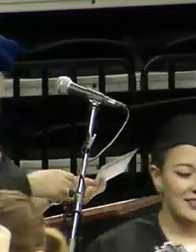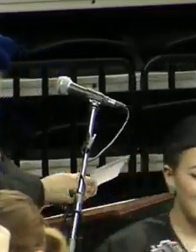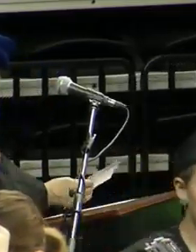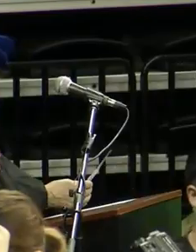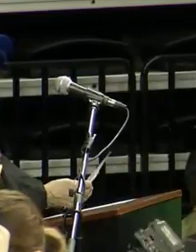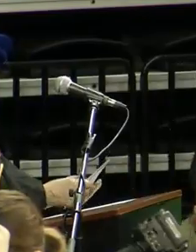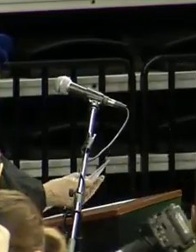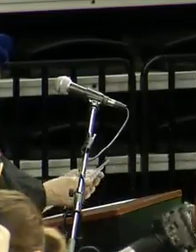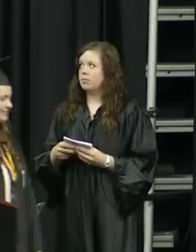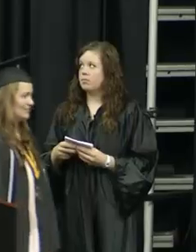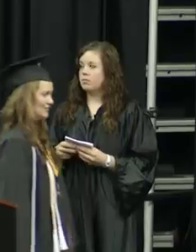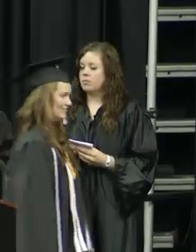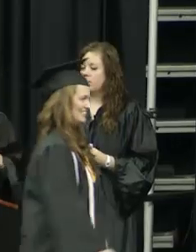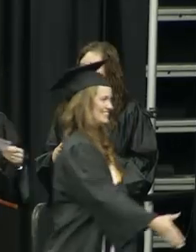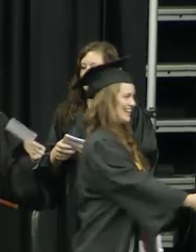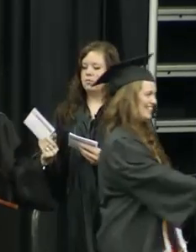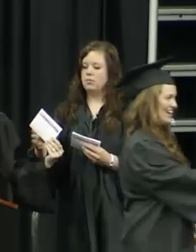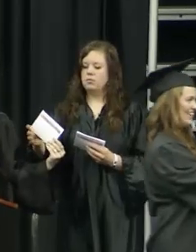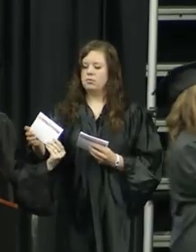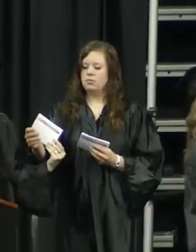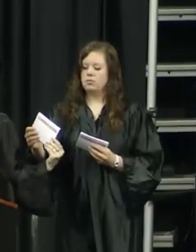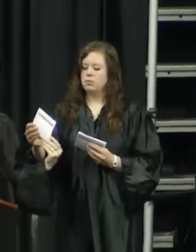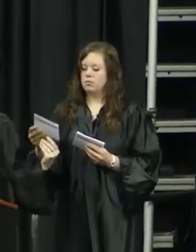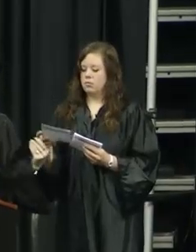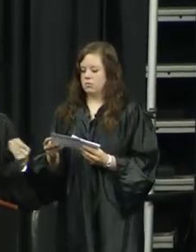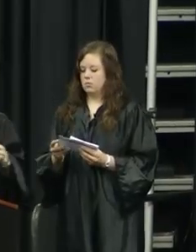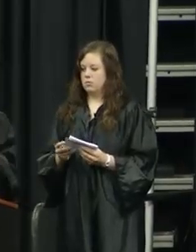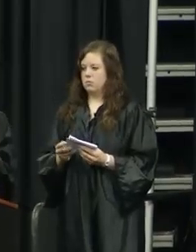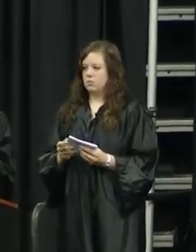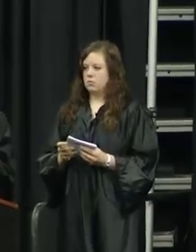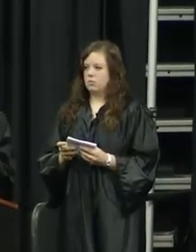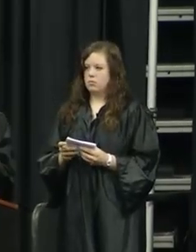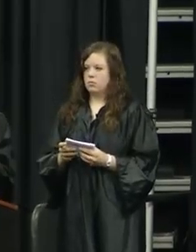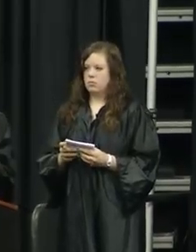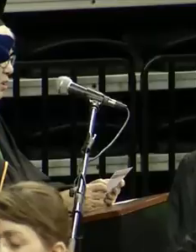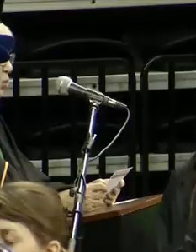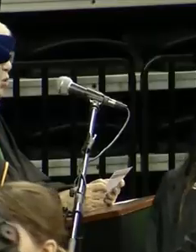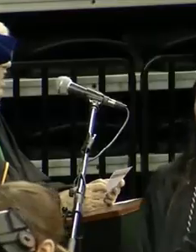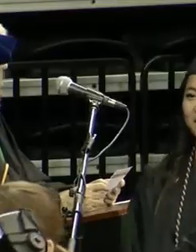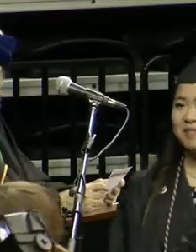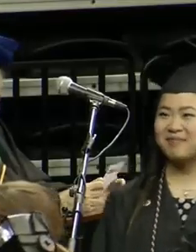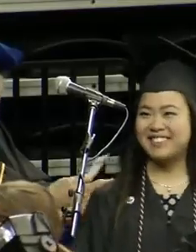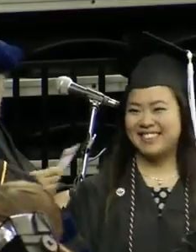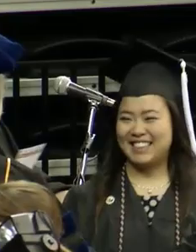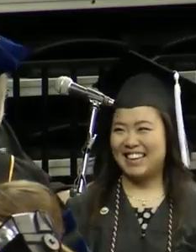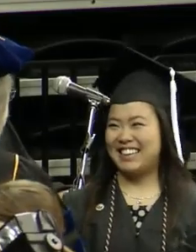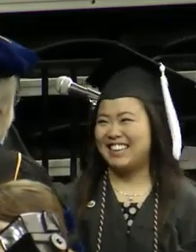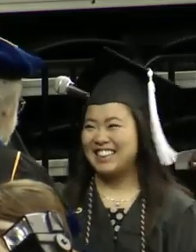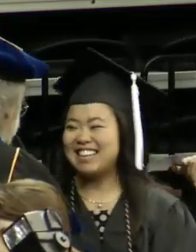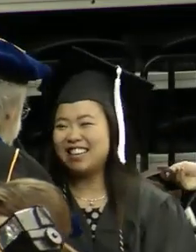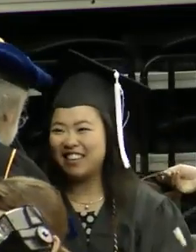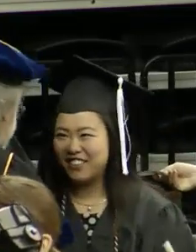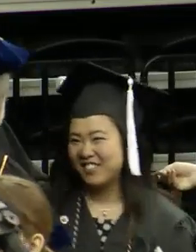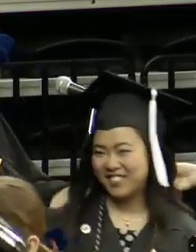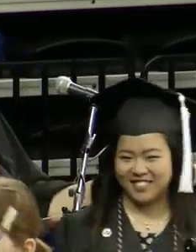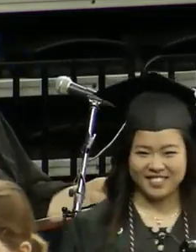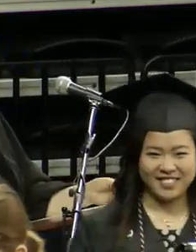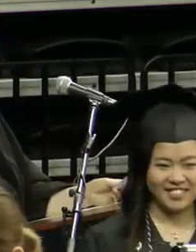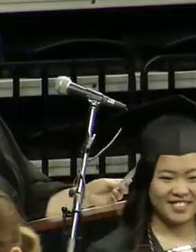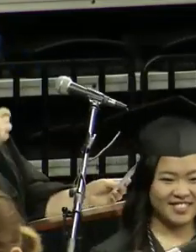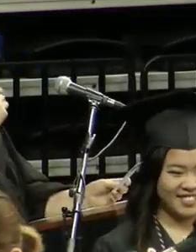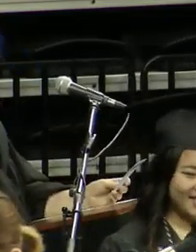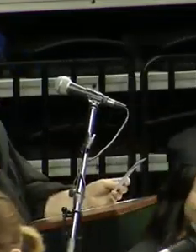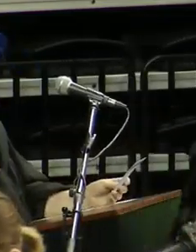Lauren Diamond, honors in speech and hearing science. Rosanna Wynn. Shannon